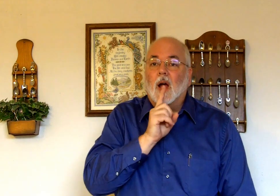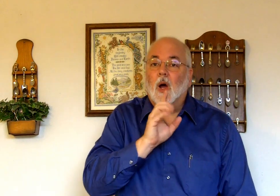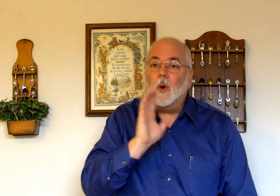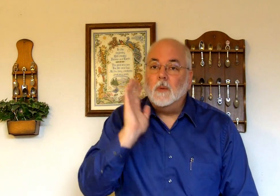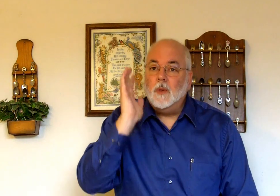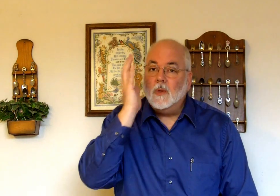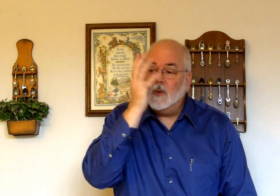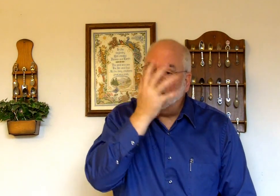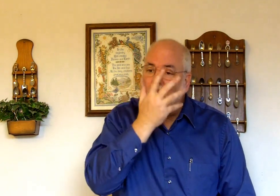How